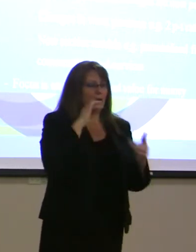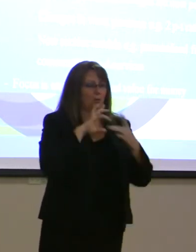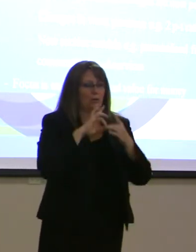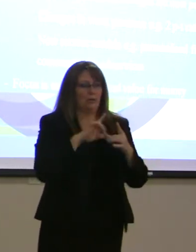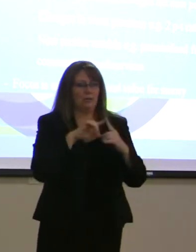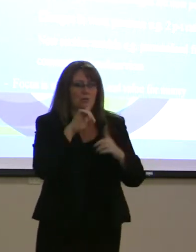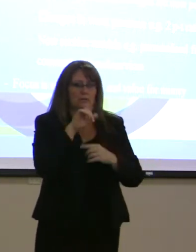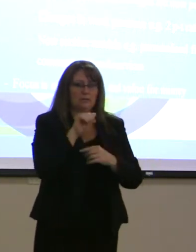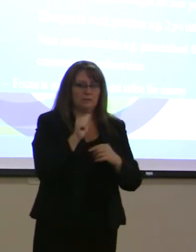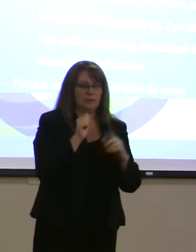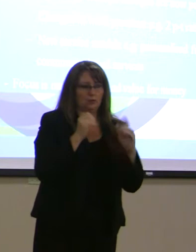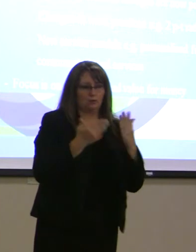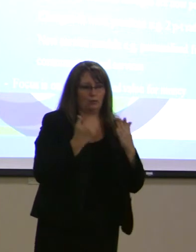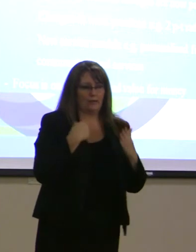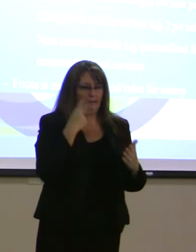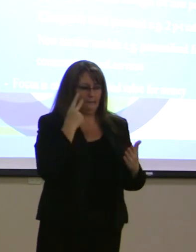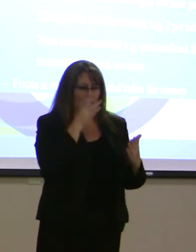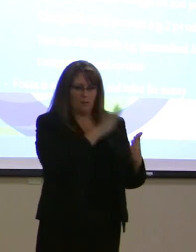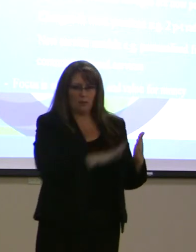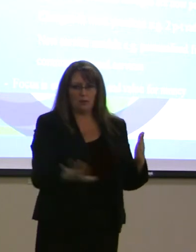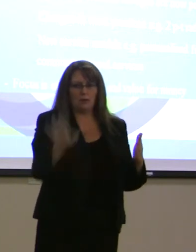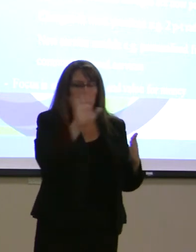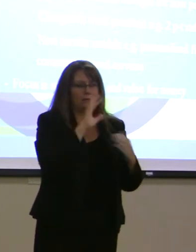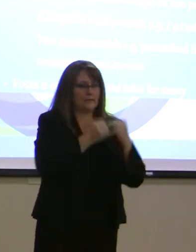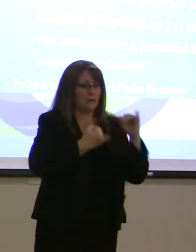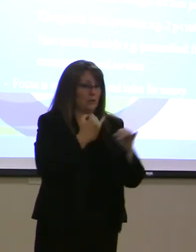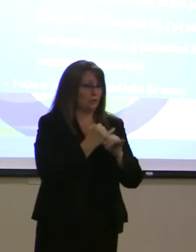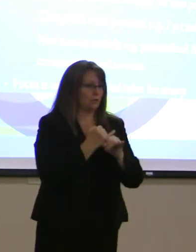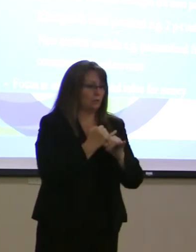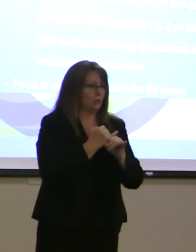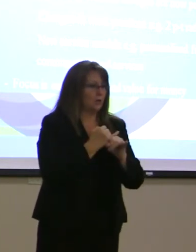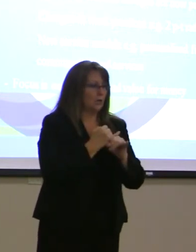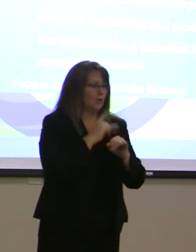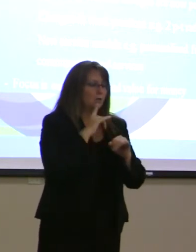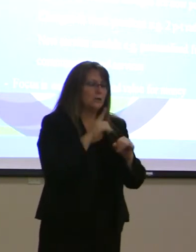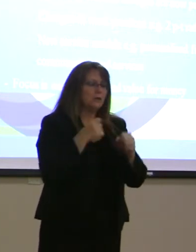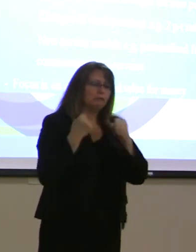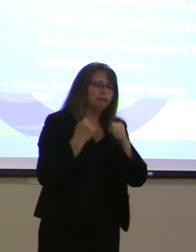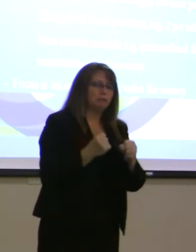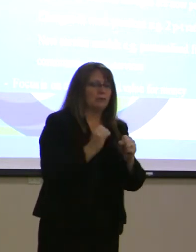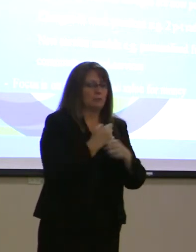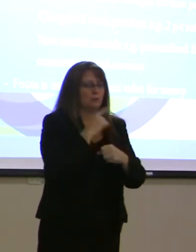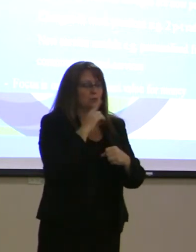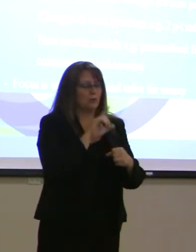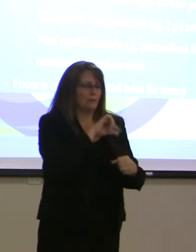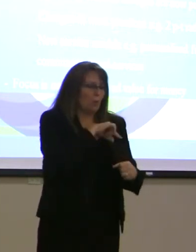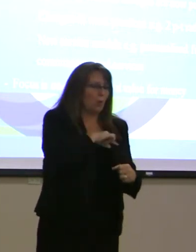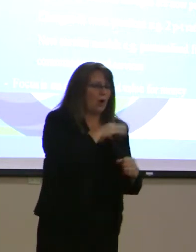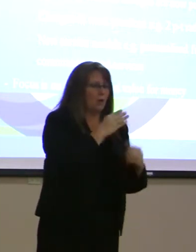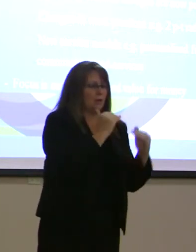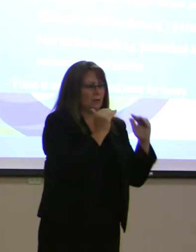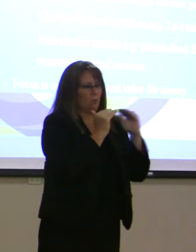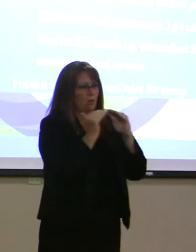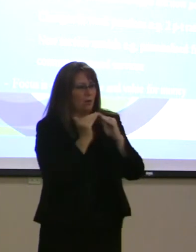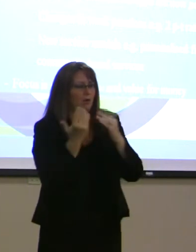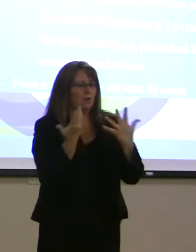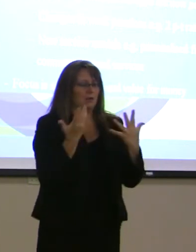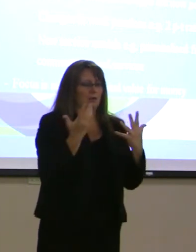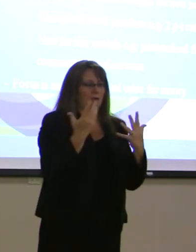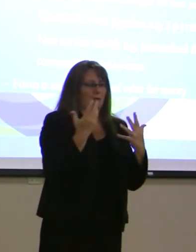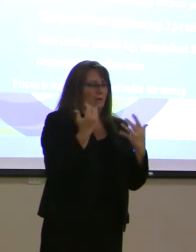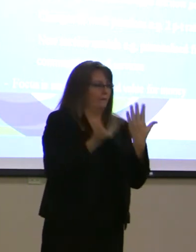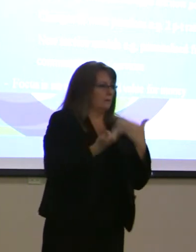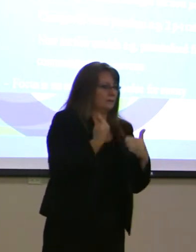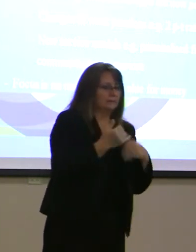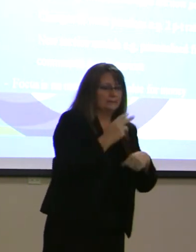right across what I've seen internationally, are striving to ensure that they have quality and quality marks, whether they be national